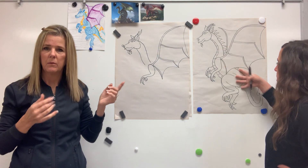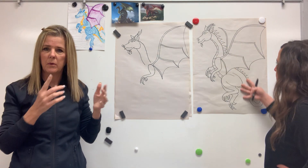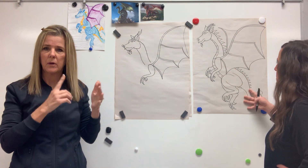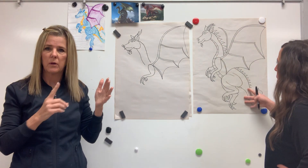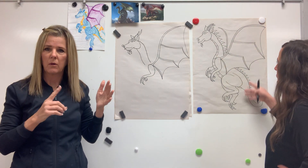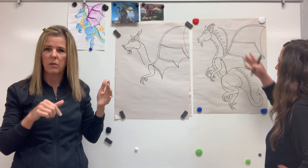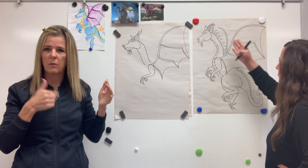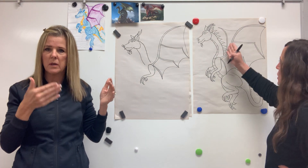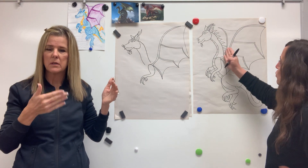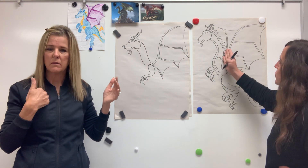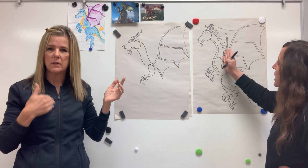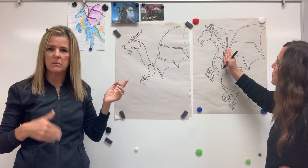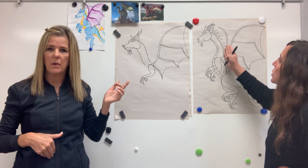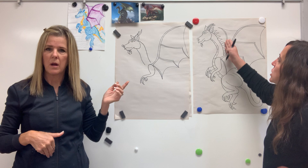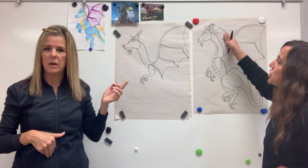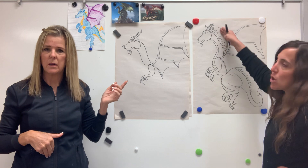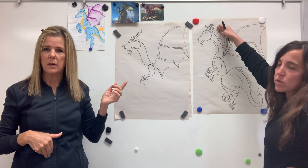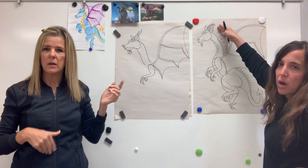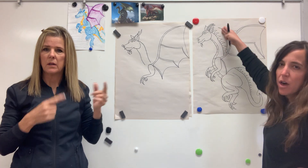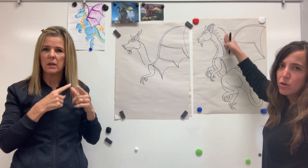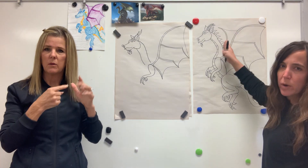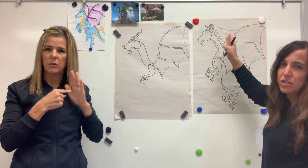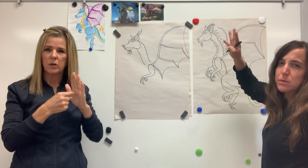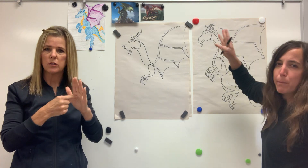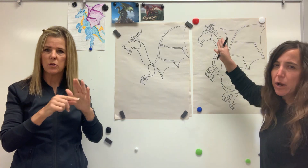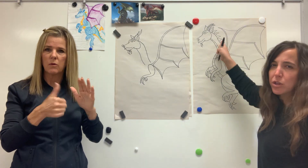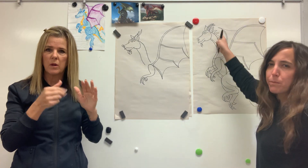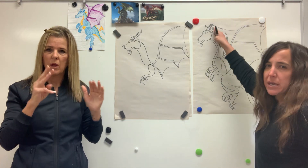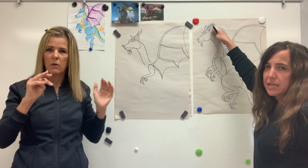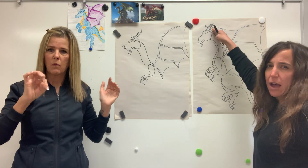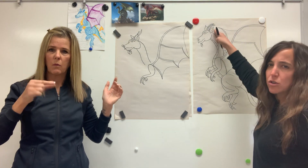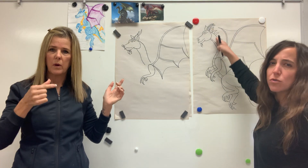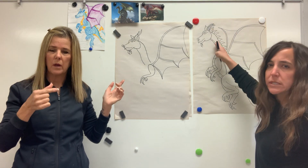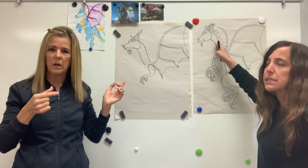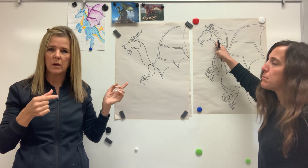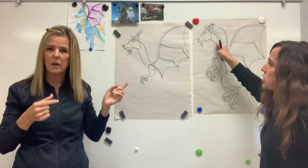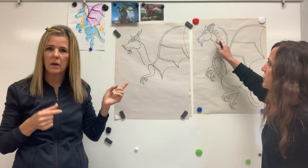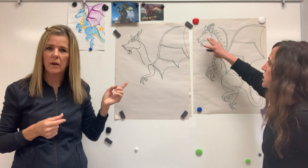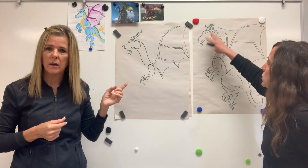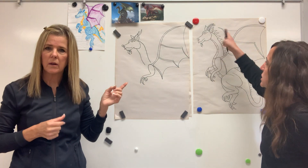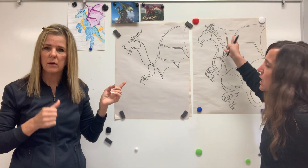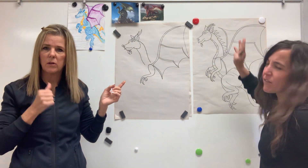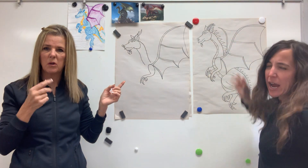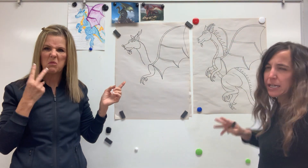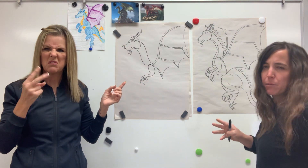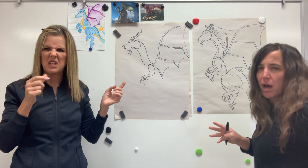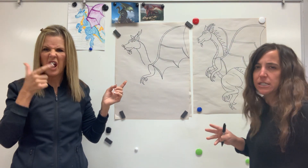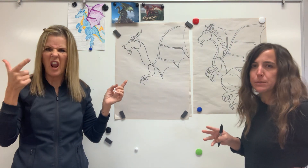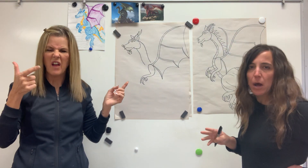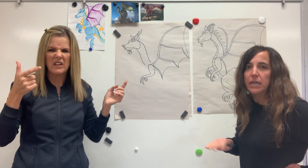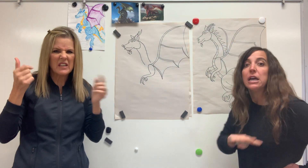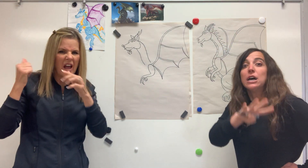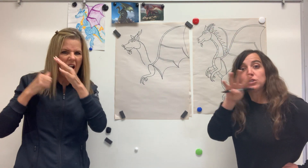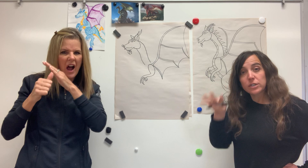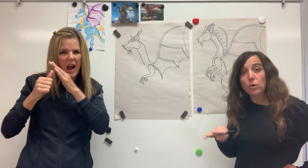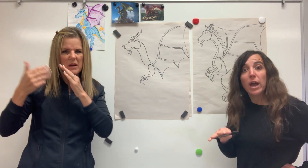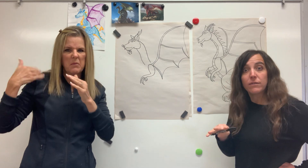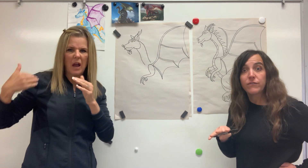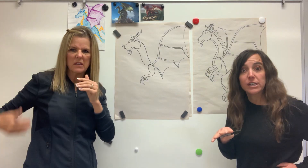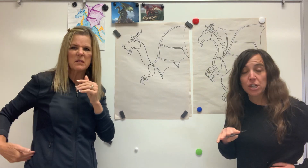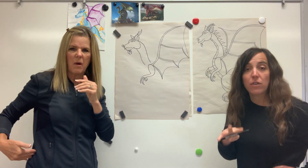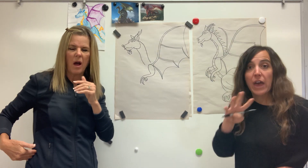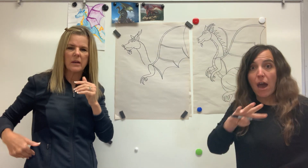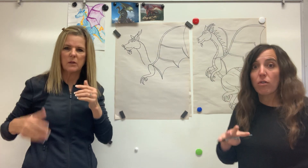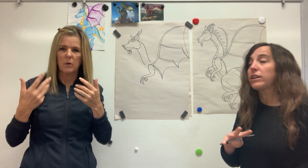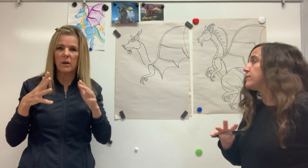the rest of his body, and then we're gonna show the other wing just barely peeking out. You don't see much of it, so it's kind of hiding behind his body. So let's go